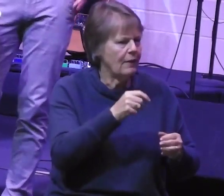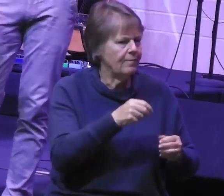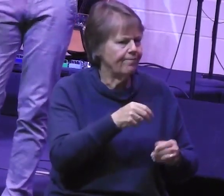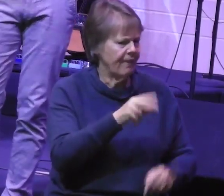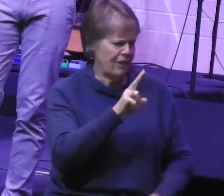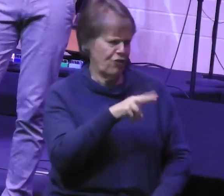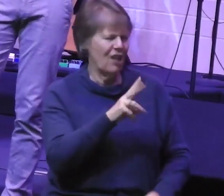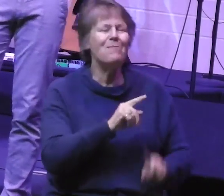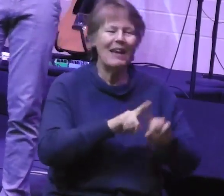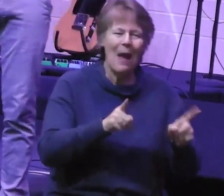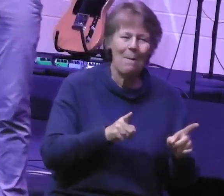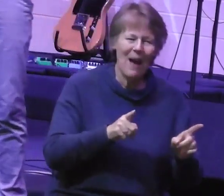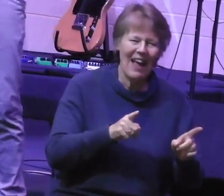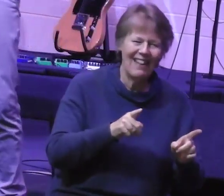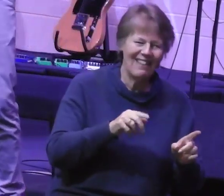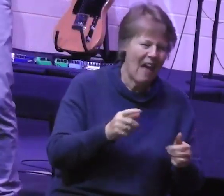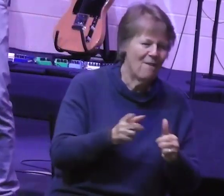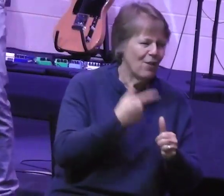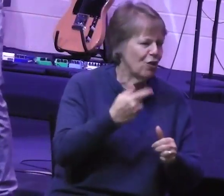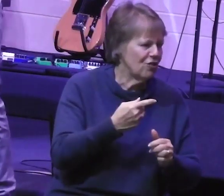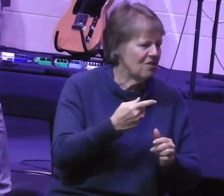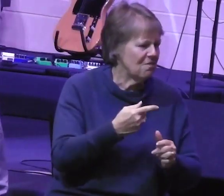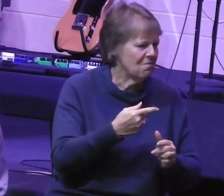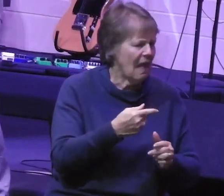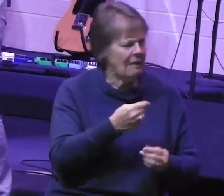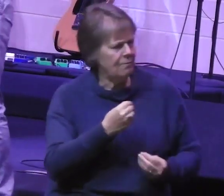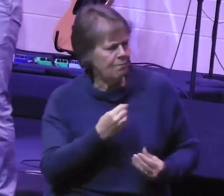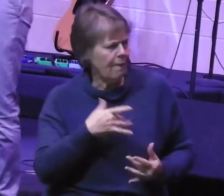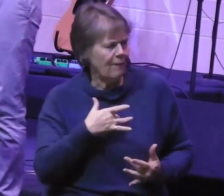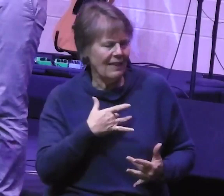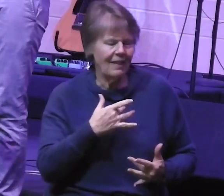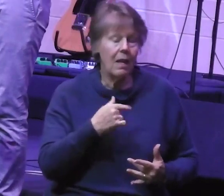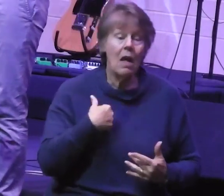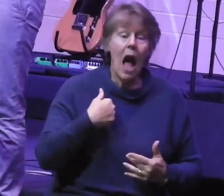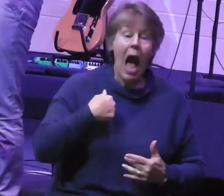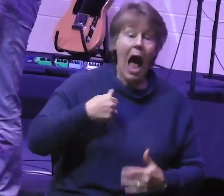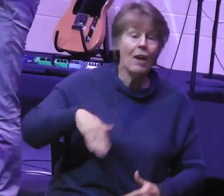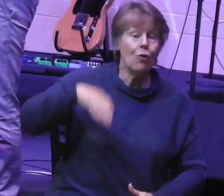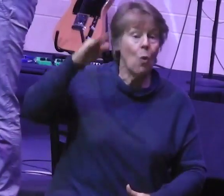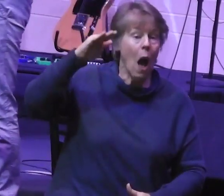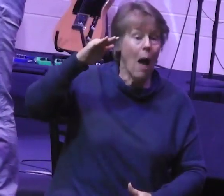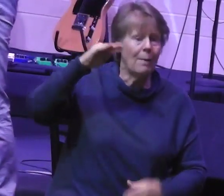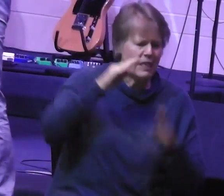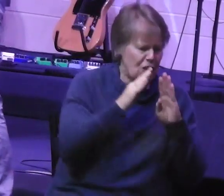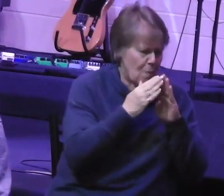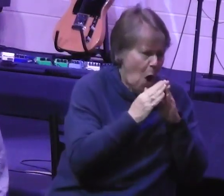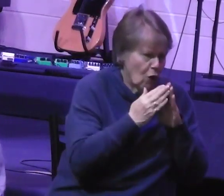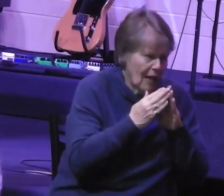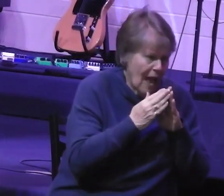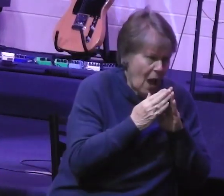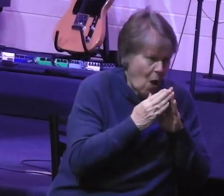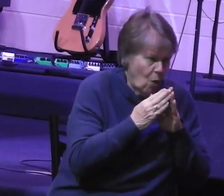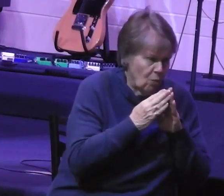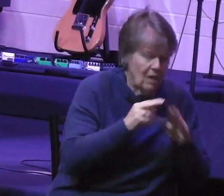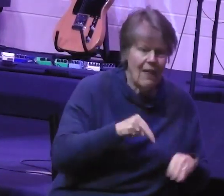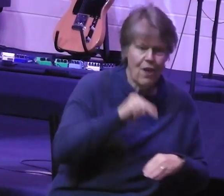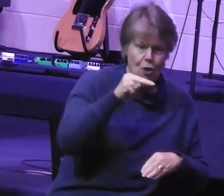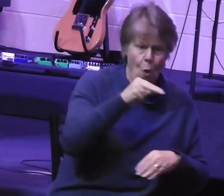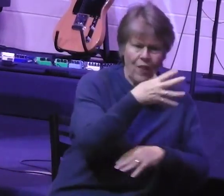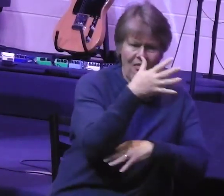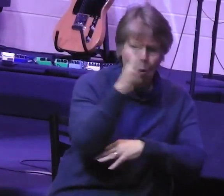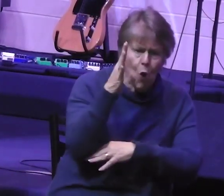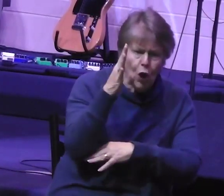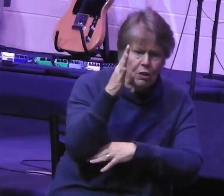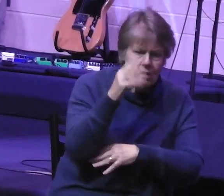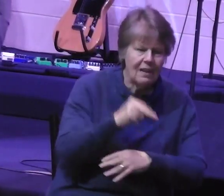judgment. And I grew up in a small town in the woods of northern Minnesota. So, you know, things were pretty simple up in